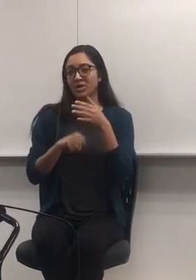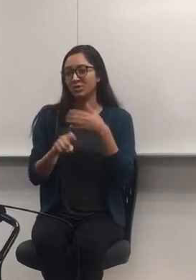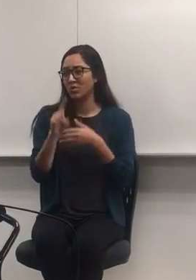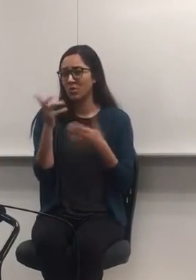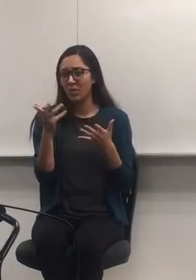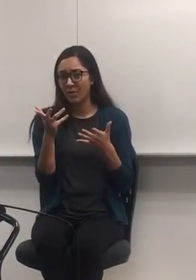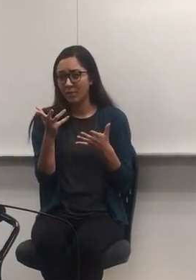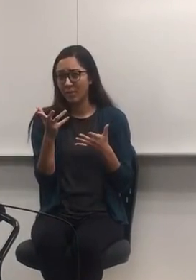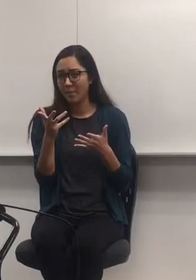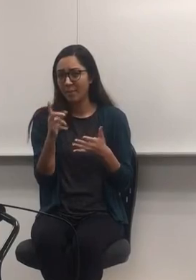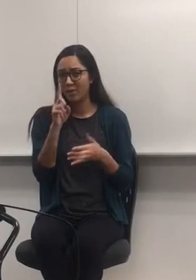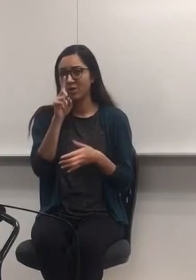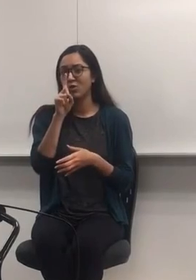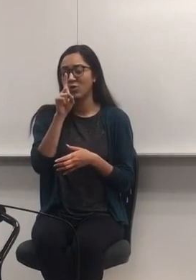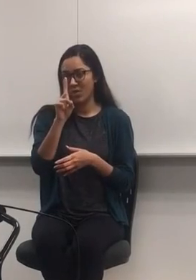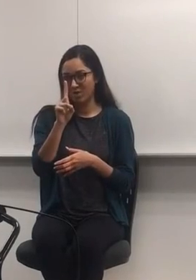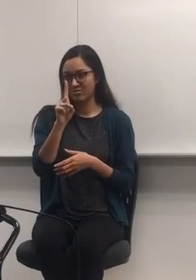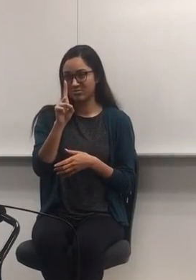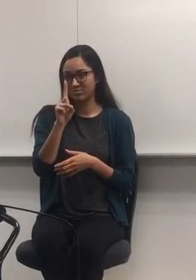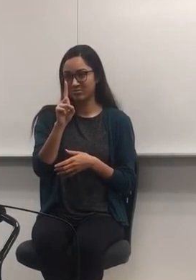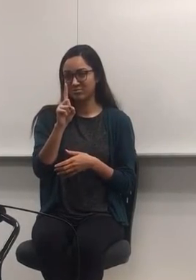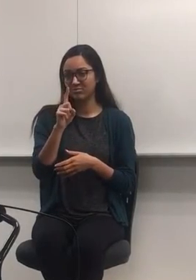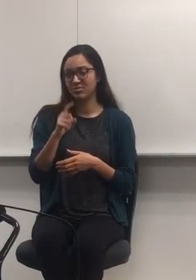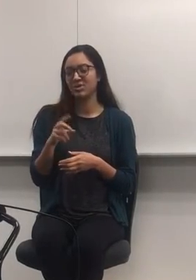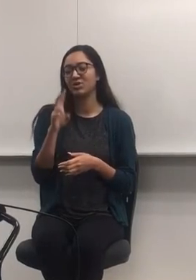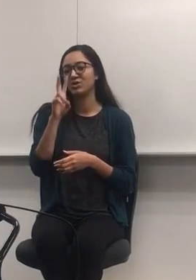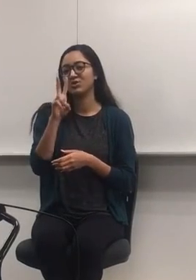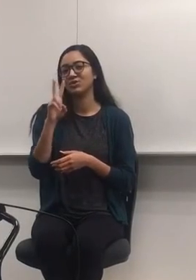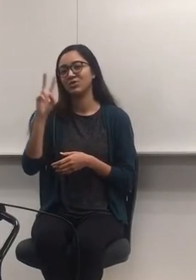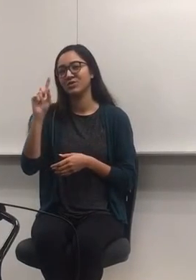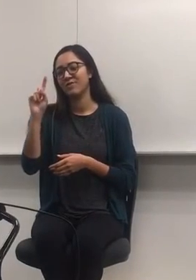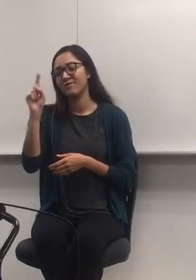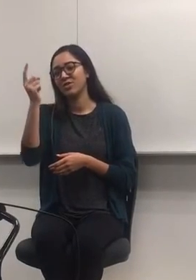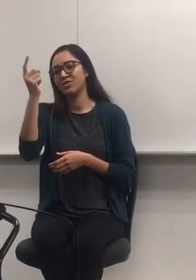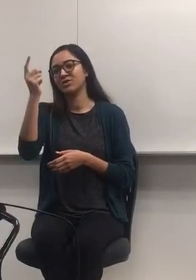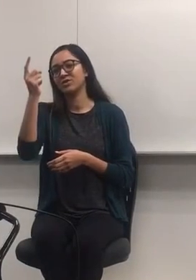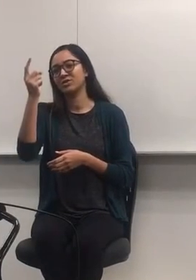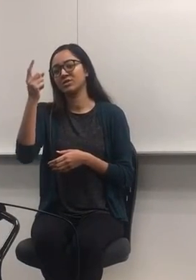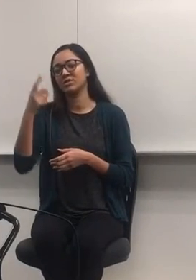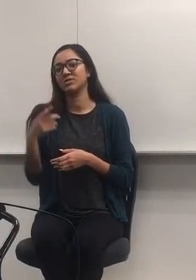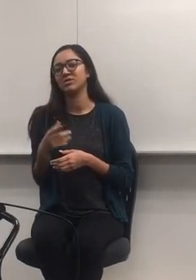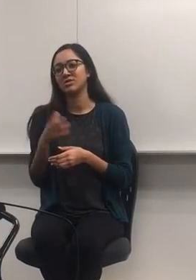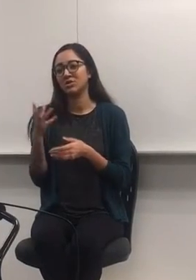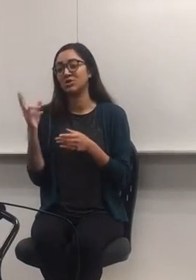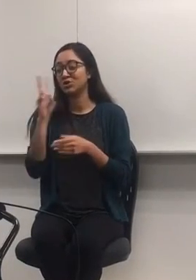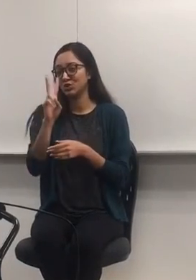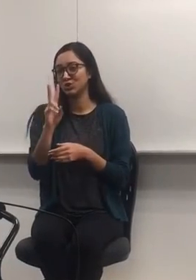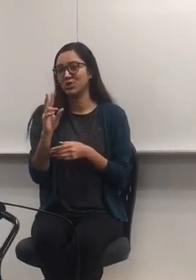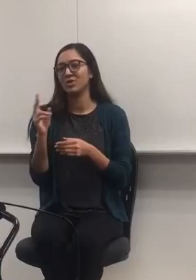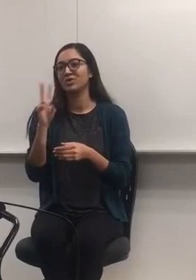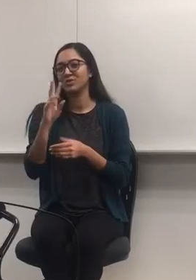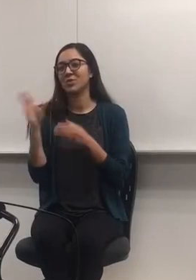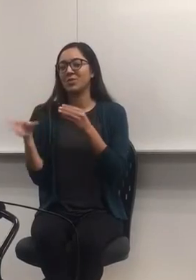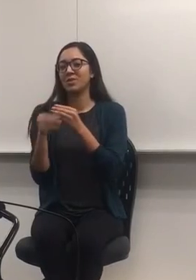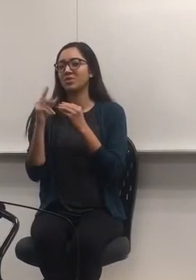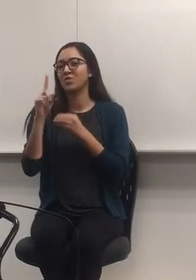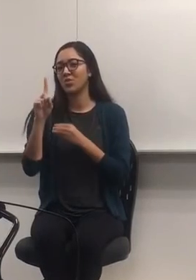2 minus 1 is 1. 2 to the first is 2, and 2 plus 1 is 3. Keeping up so